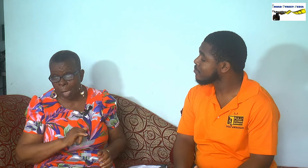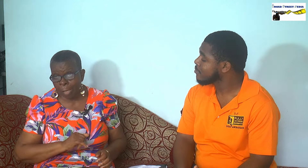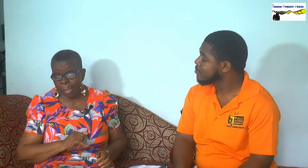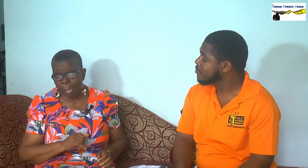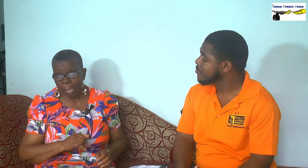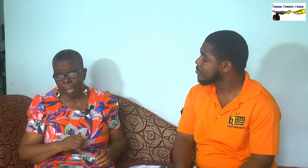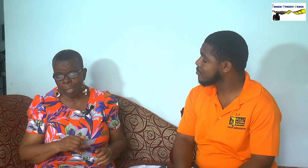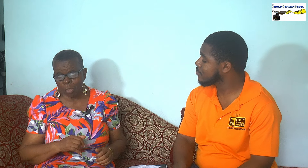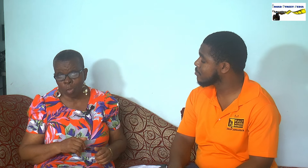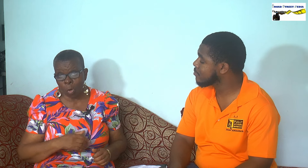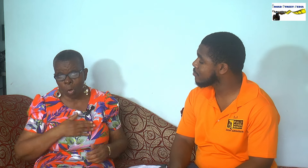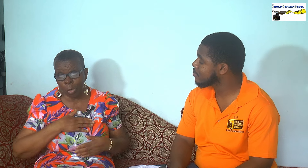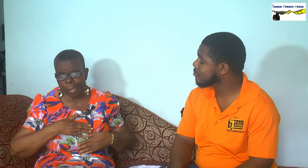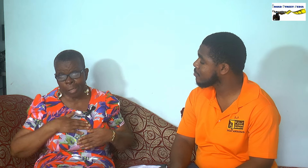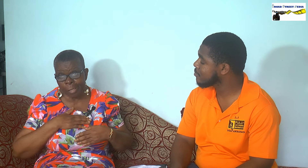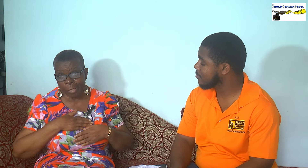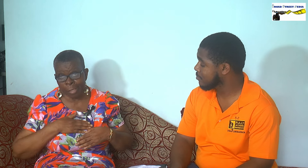I enjoyed